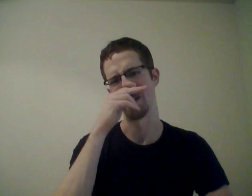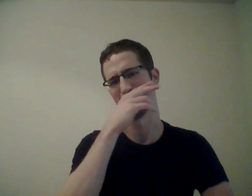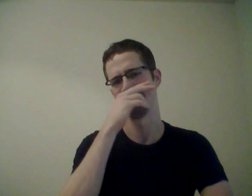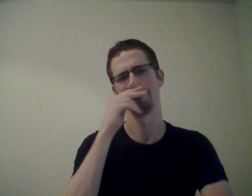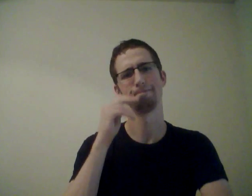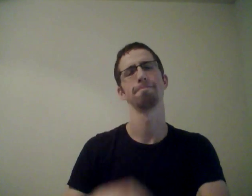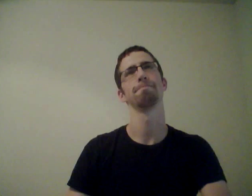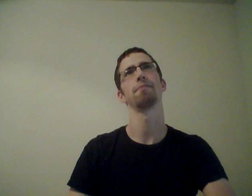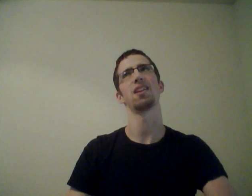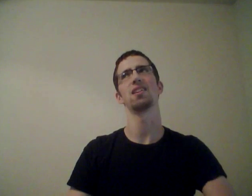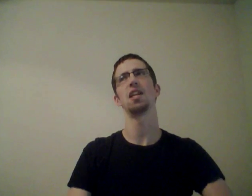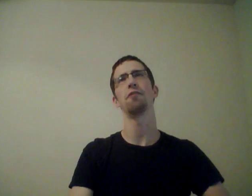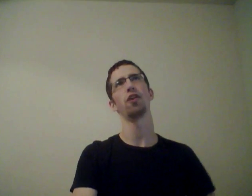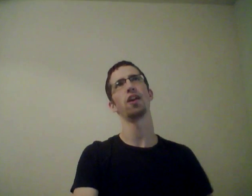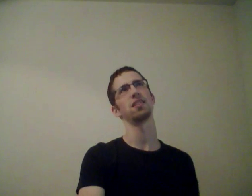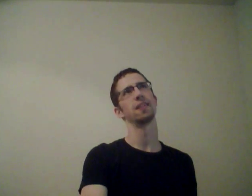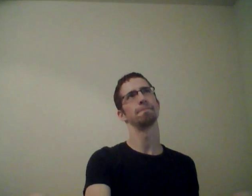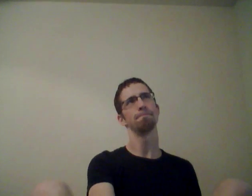are different